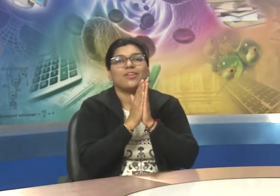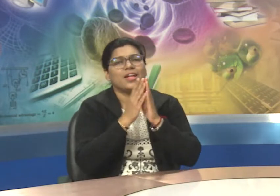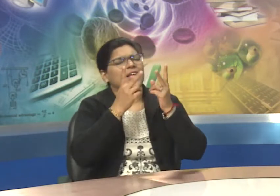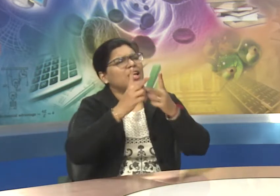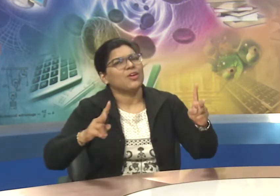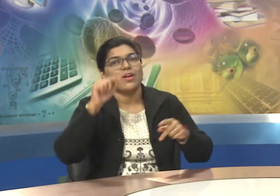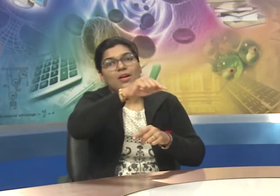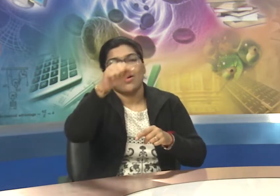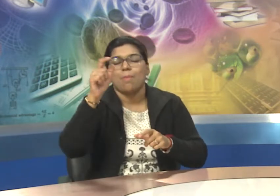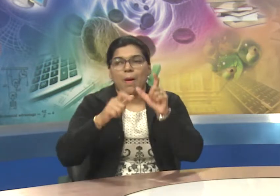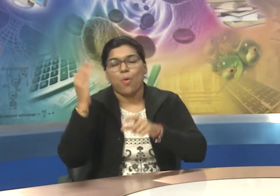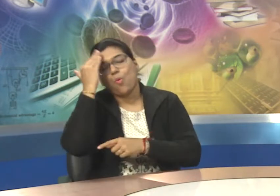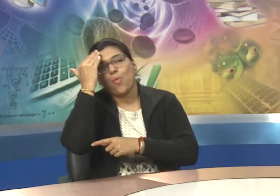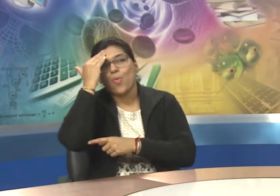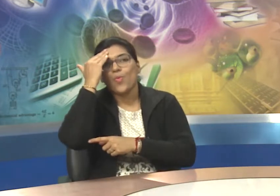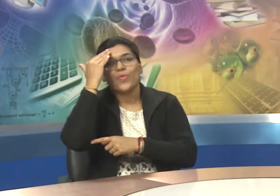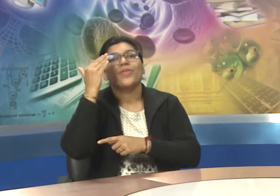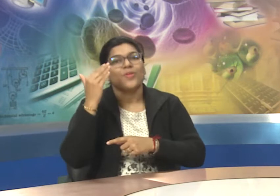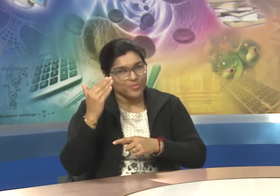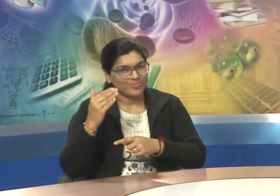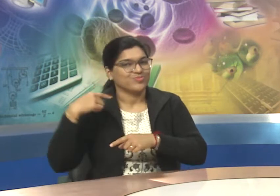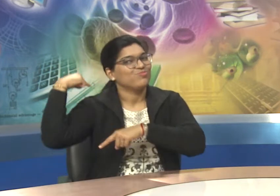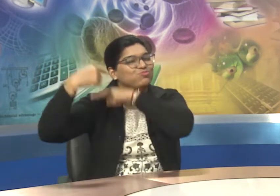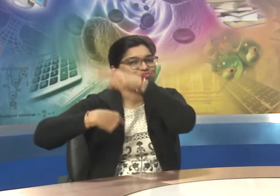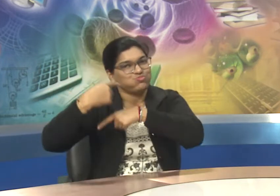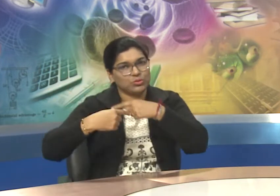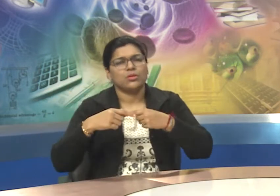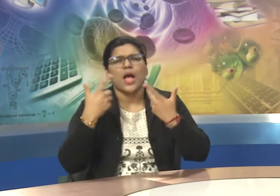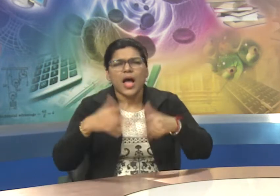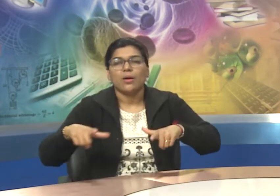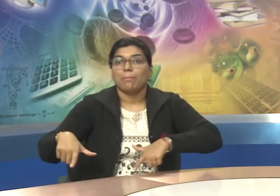planted along many of the roads of India